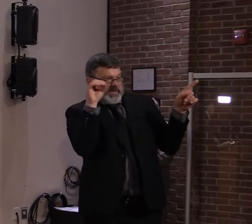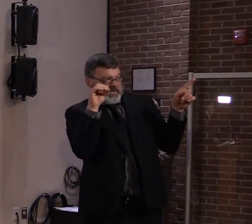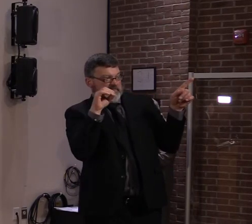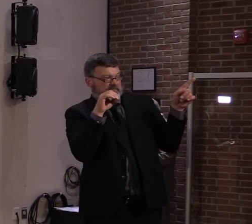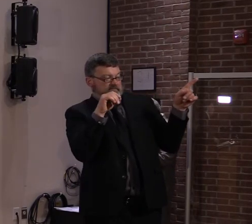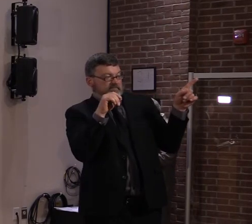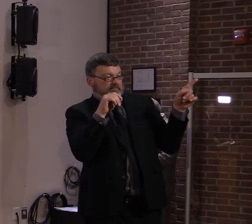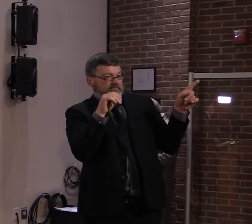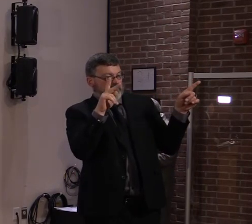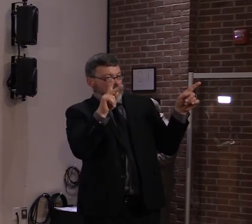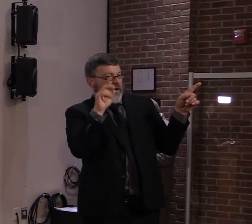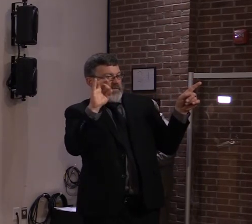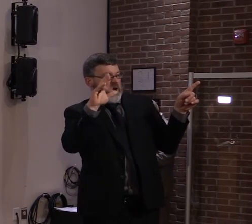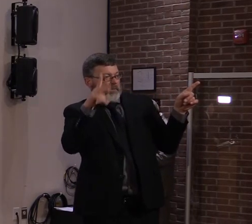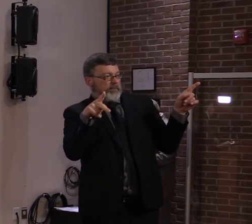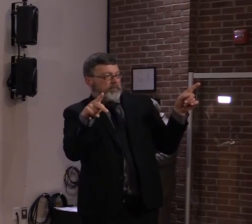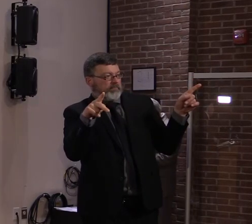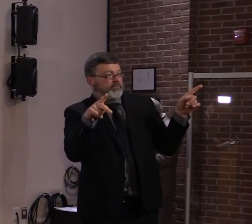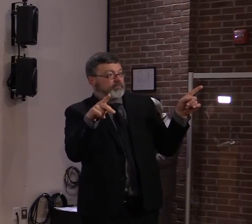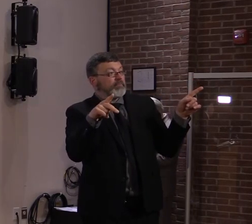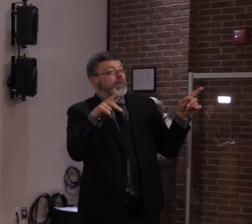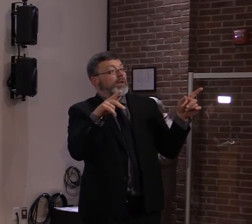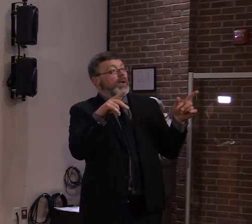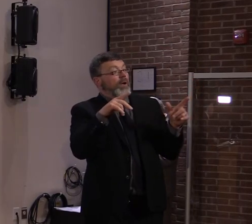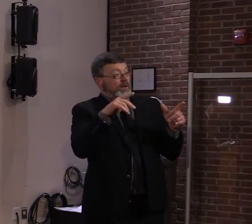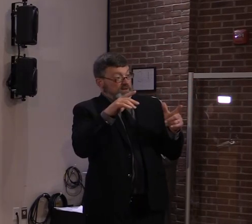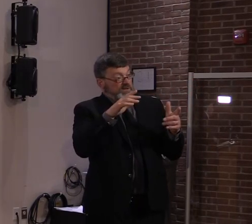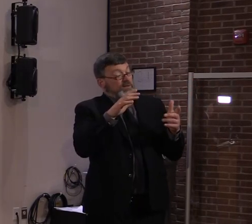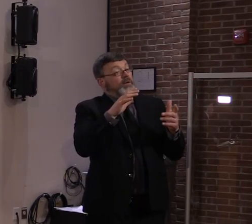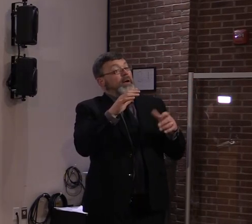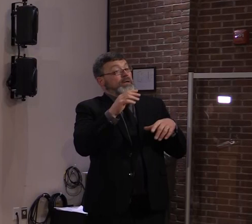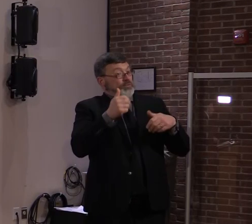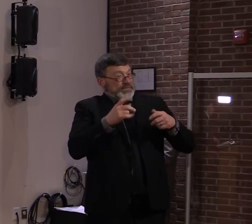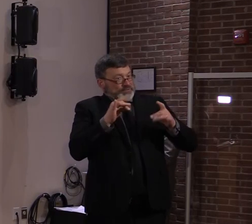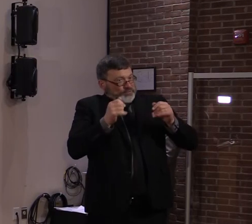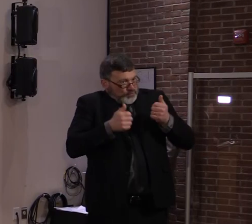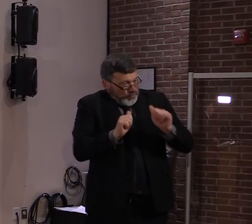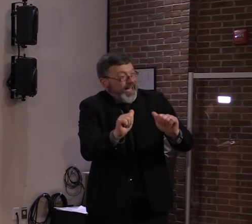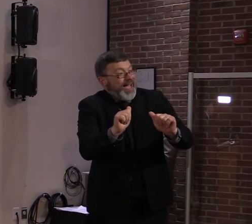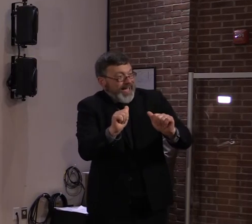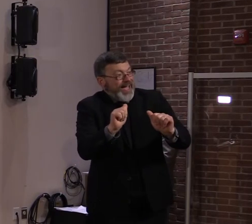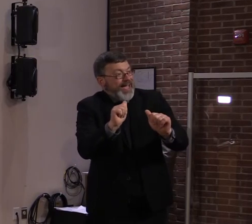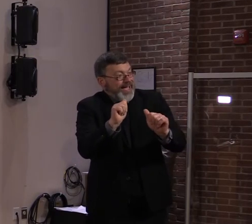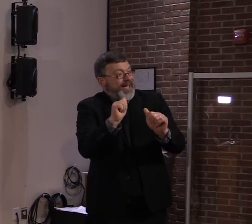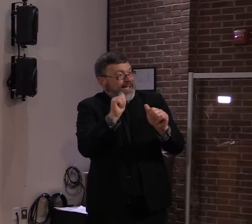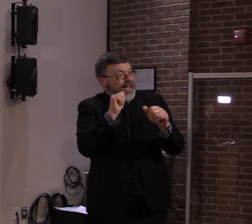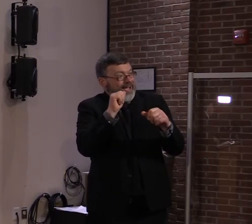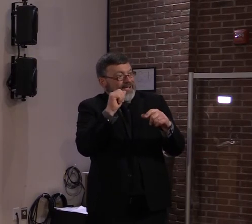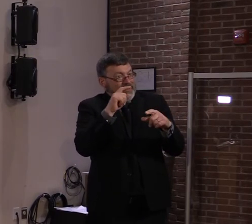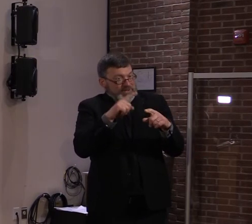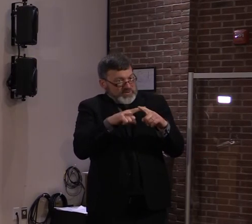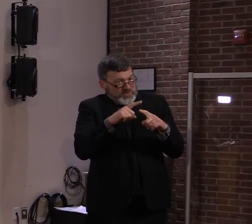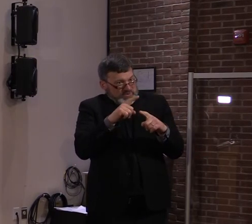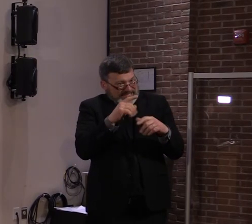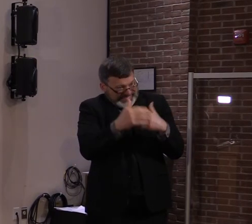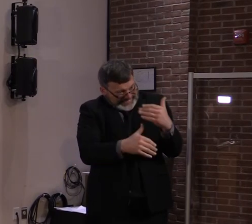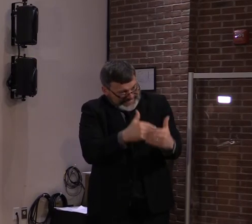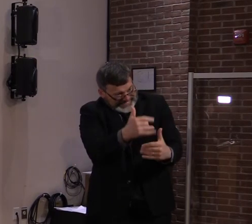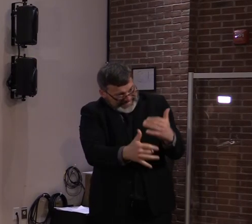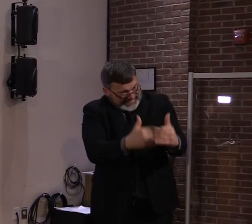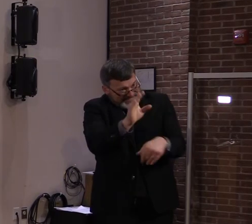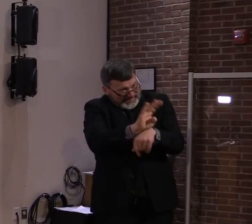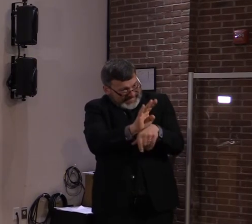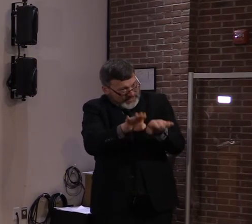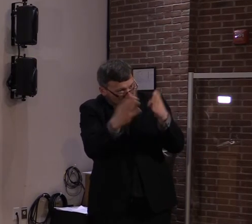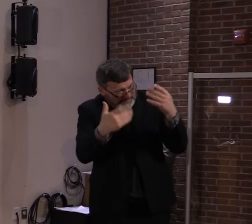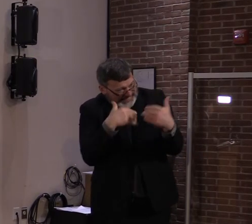making a good faith effort to try to salvage a company and where divulging that information or the